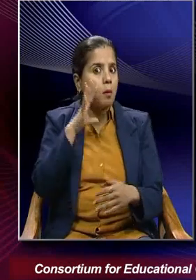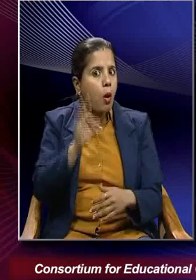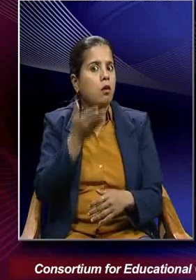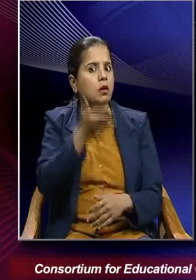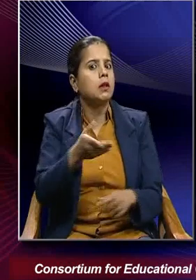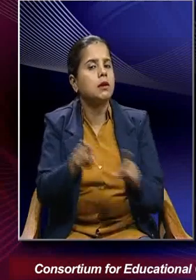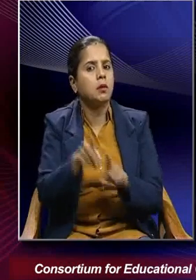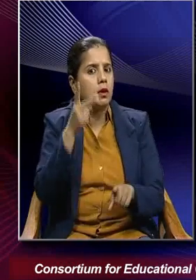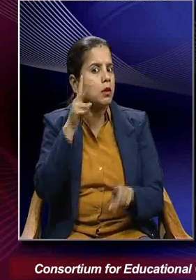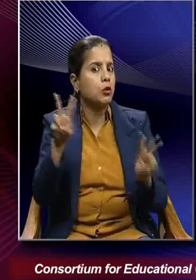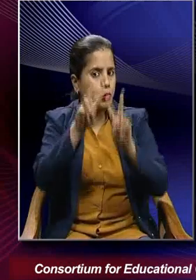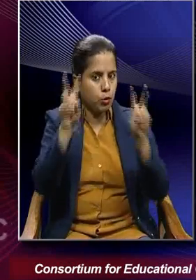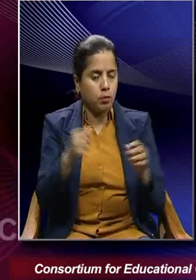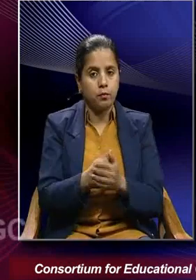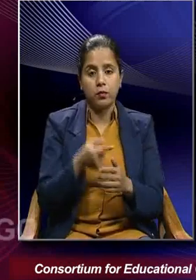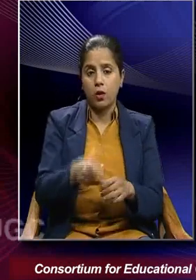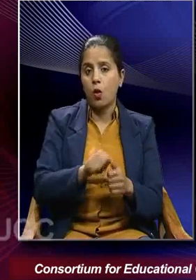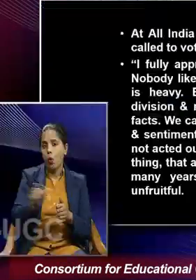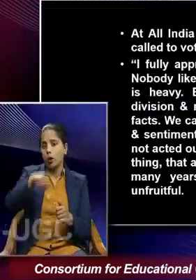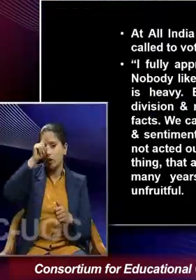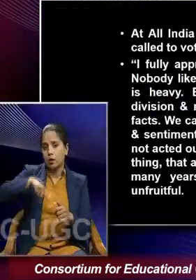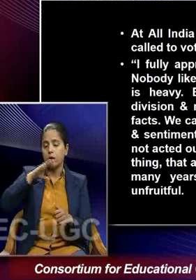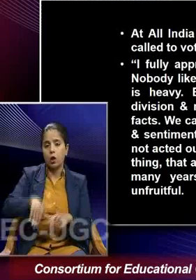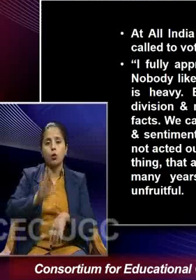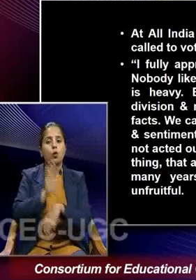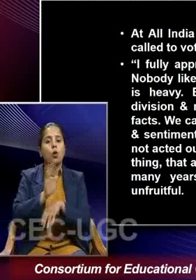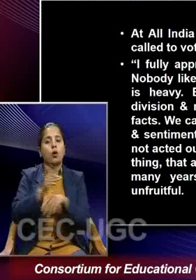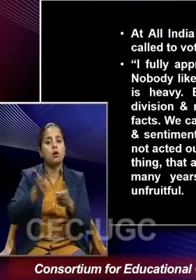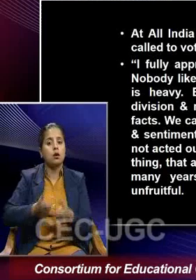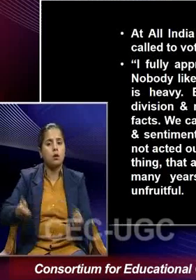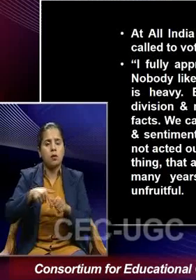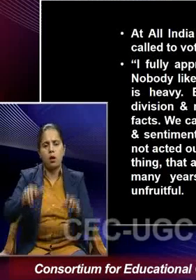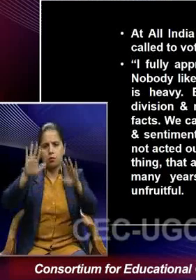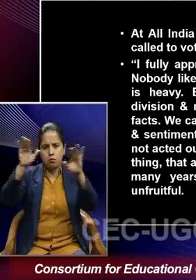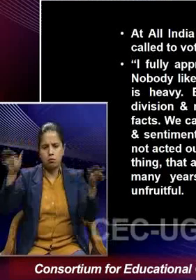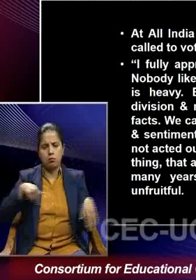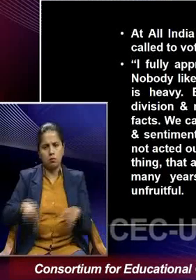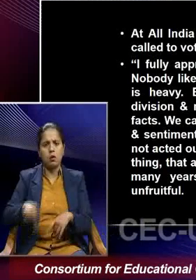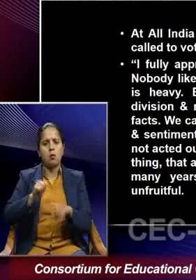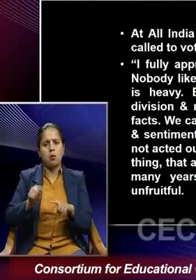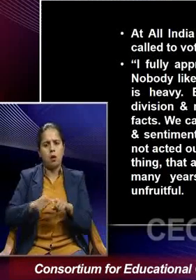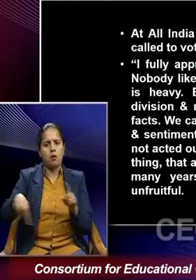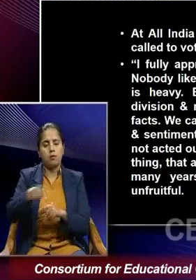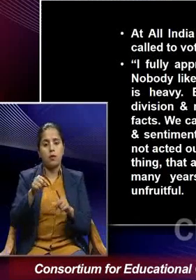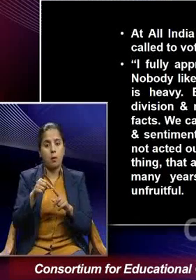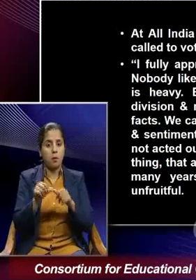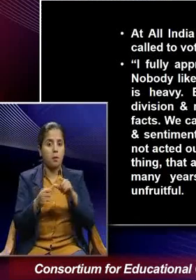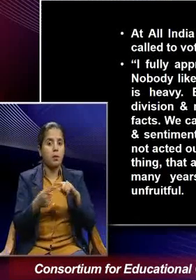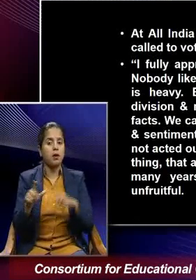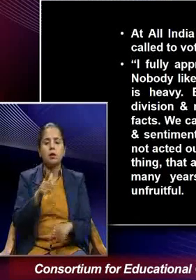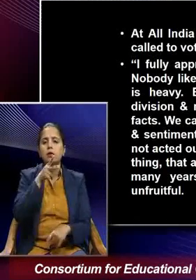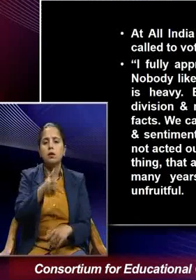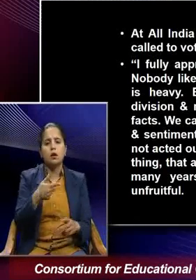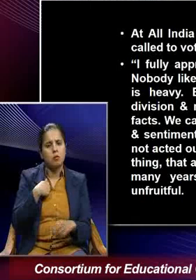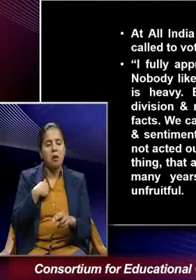And when All India Congress Committee meeting was called to vote on this kind of a proposal, Patel said, I